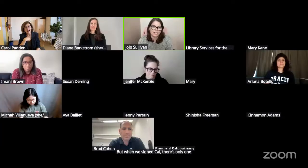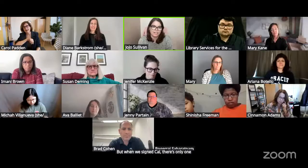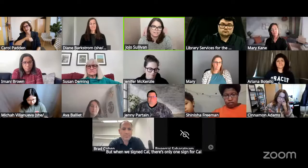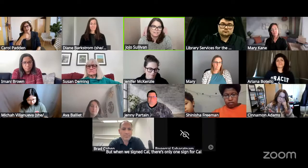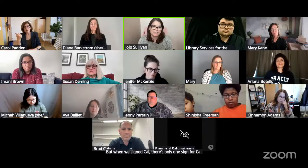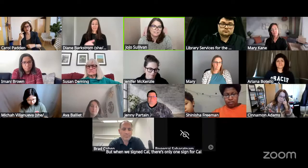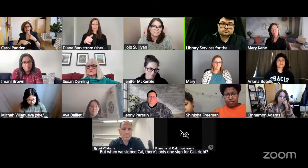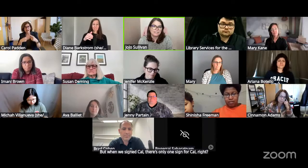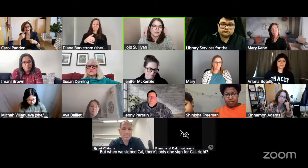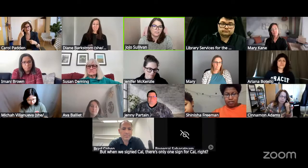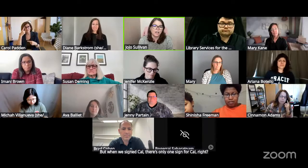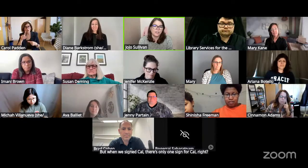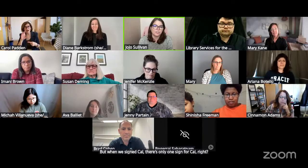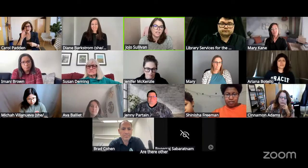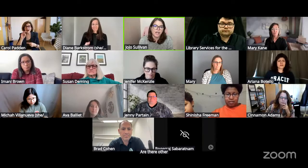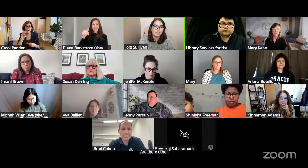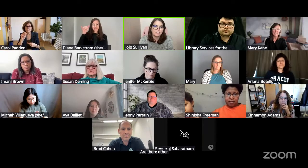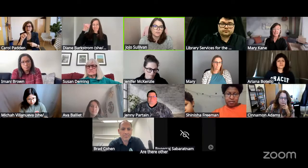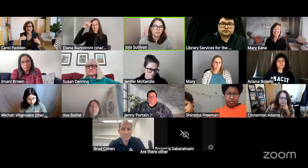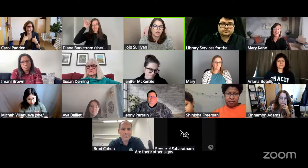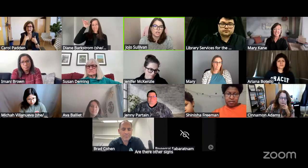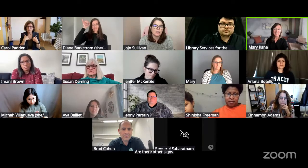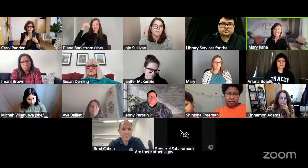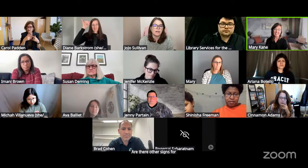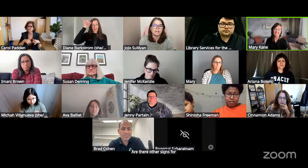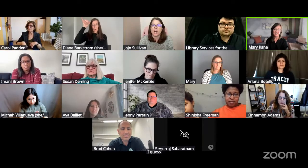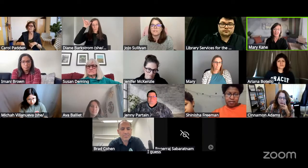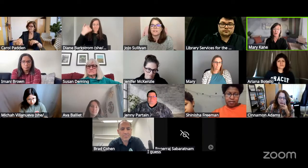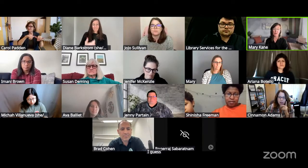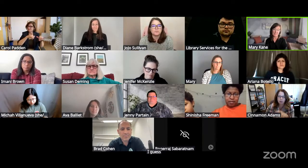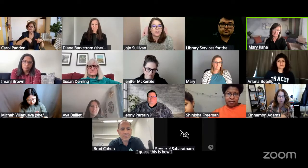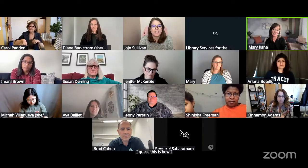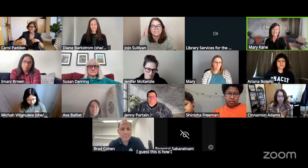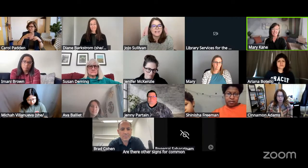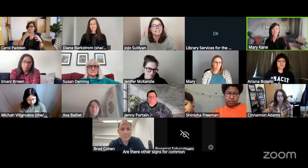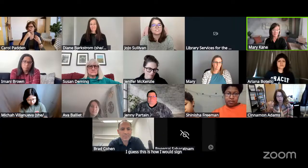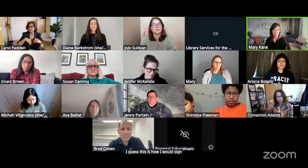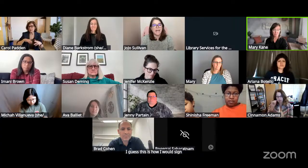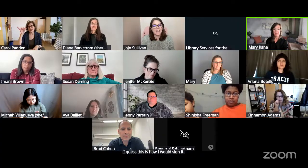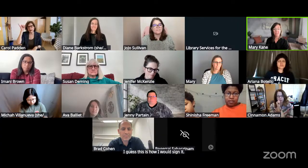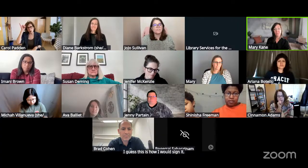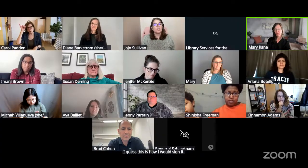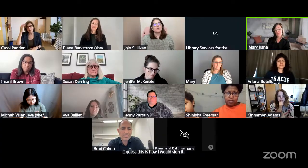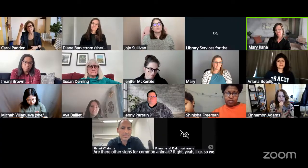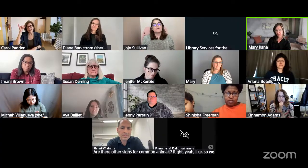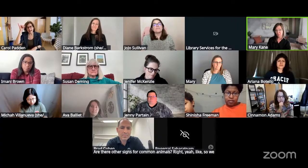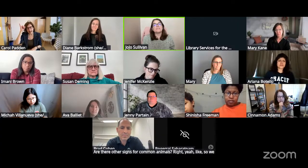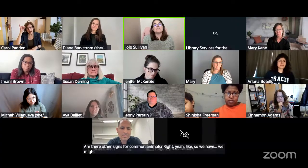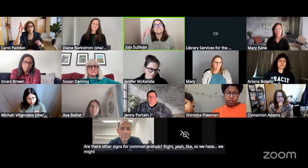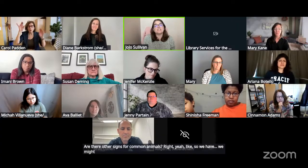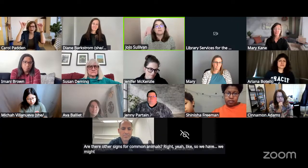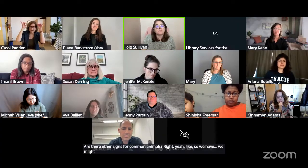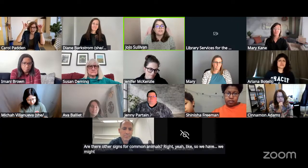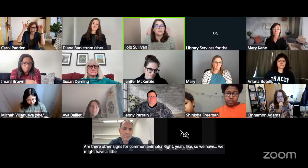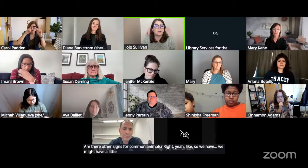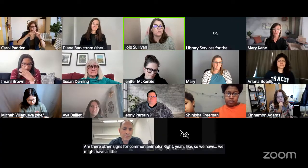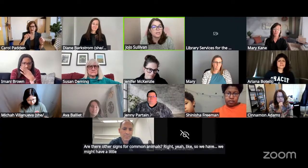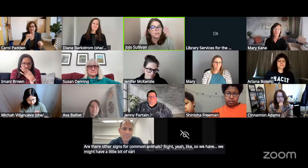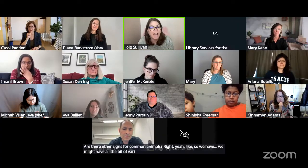right? Are there other signs Yeah, for I guess this is uncommon how I would animals? sign. Right. Yeah. Right. Like, so we might have a little bit of variant where how